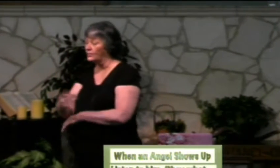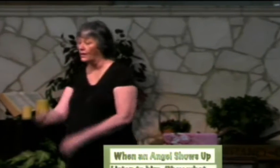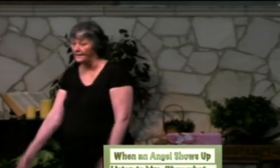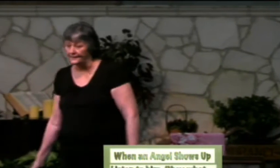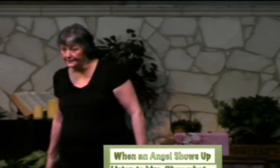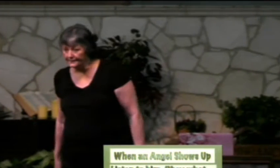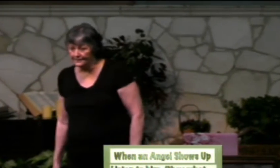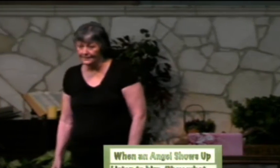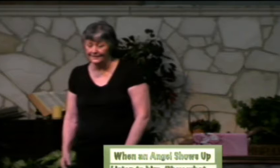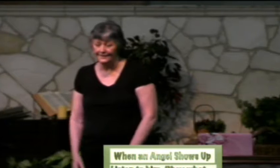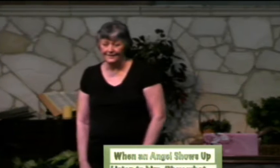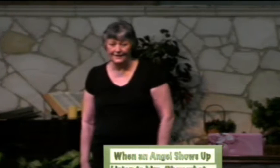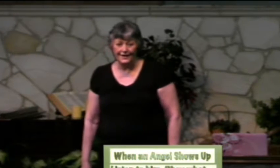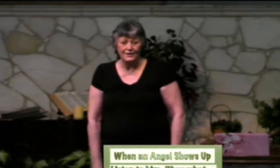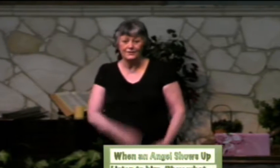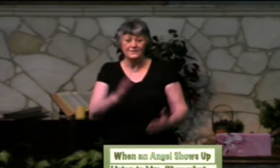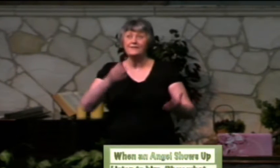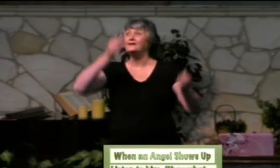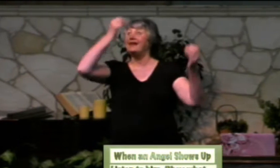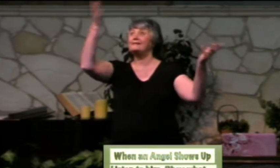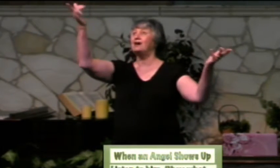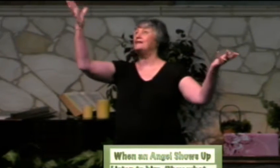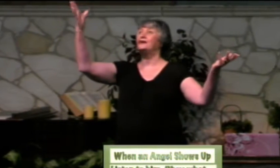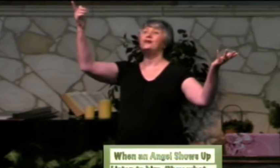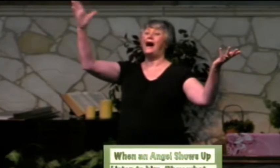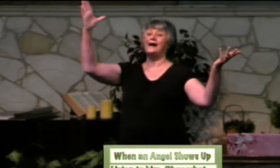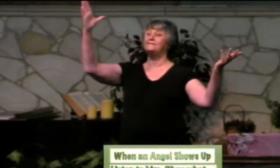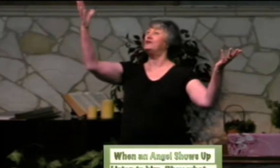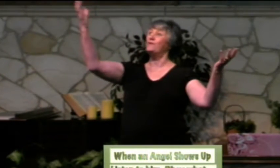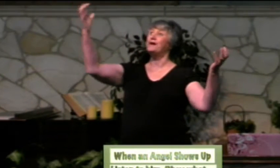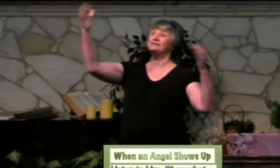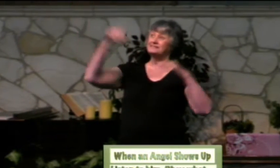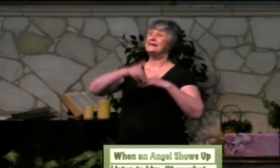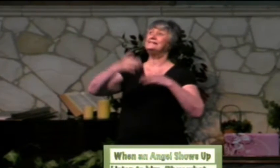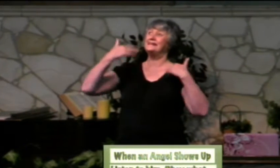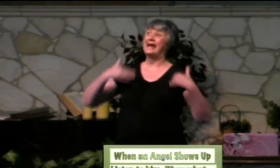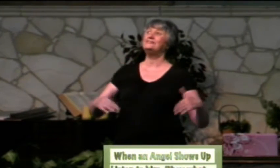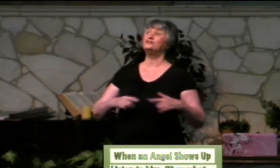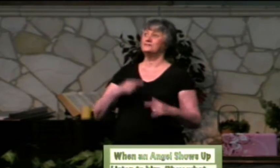one. You've never let God know, God, if you want to send an angel to me,